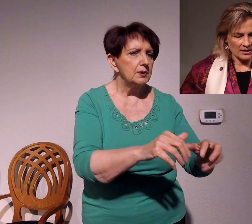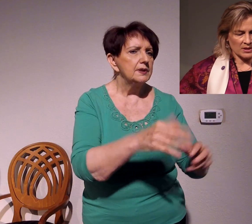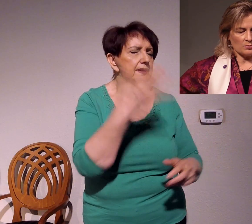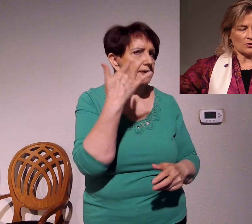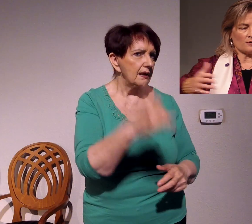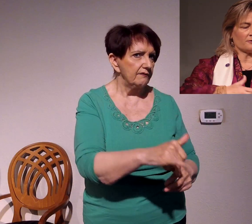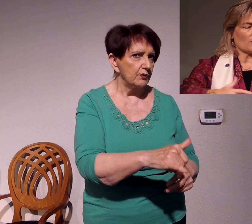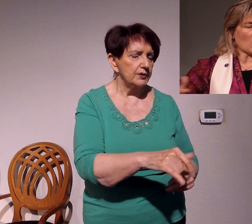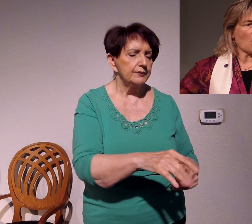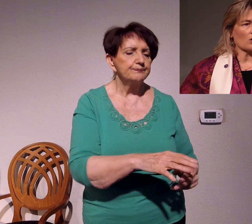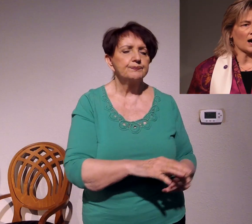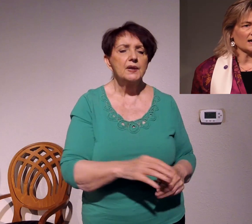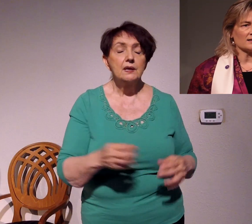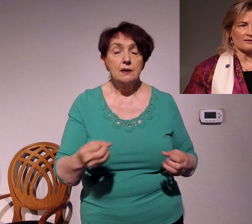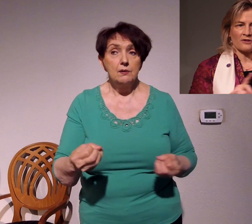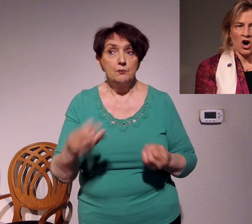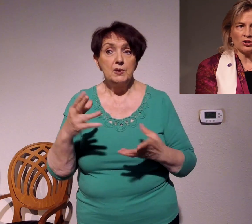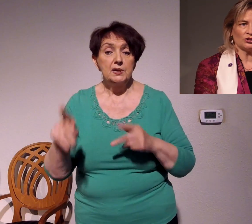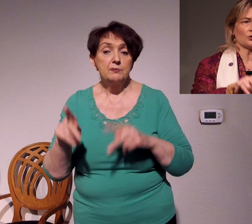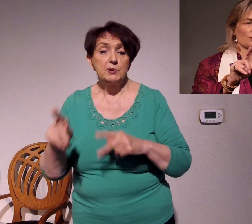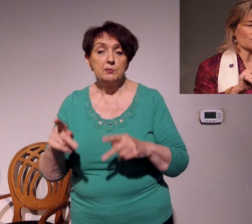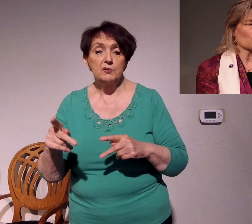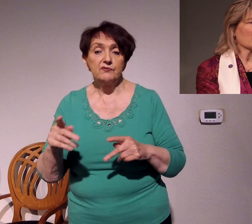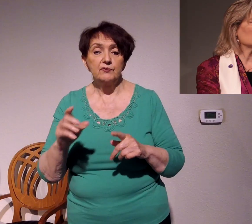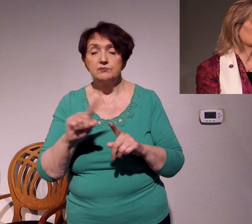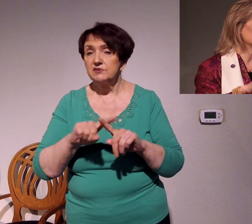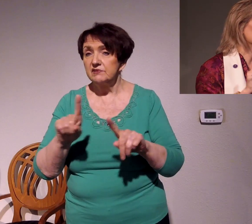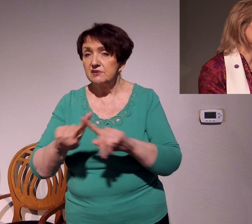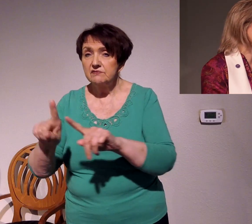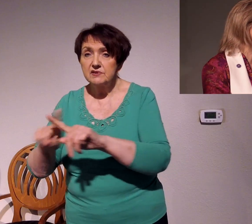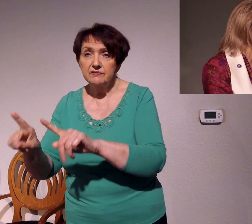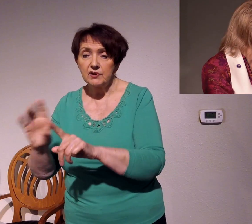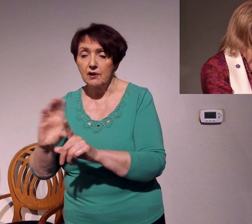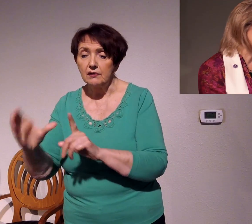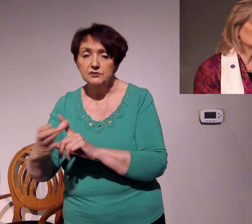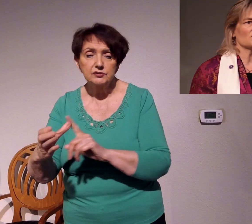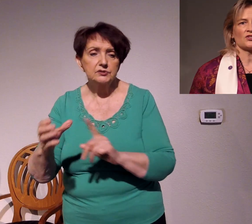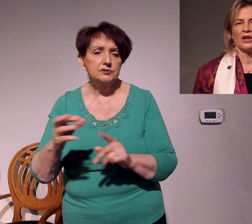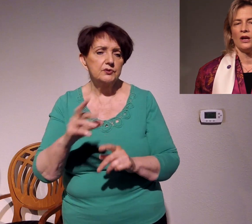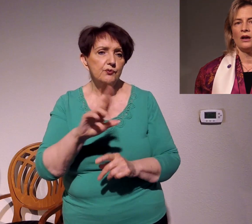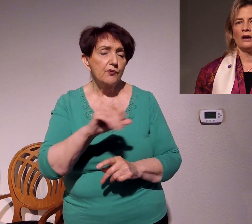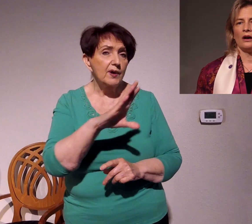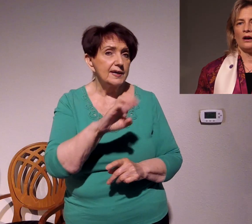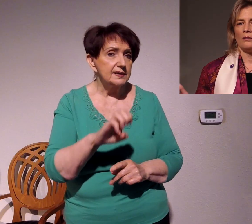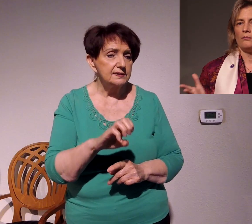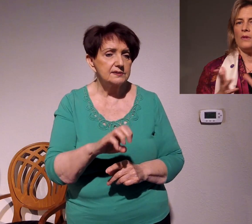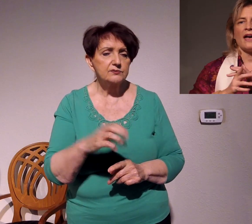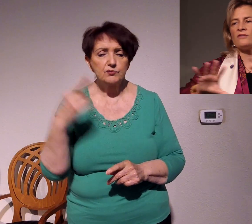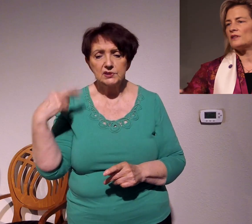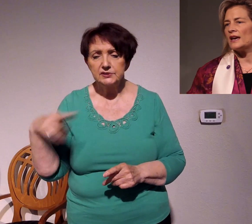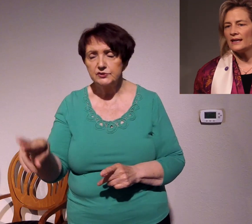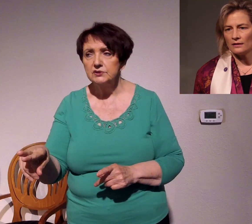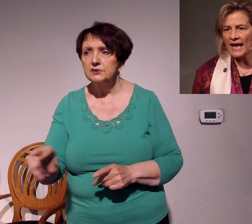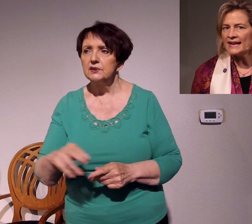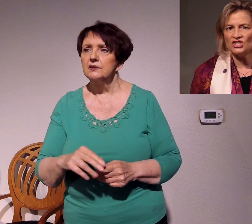And a lot of people from all kinds of cultures, races, religions,